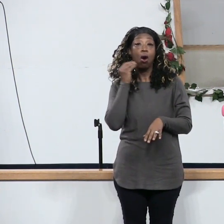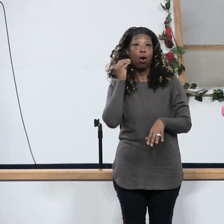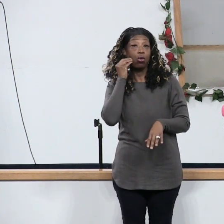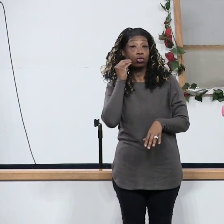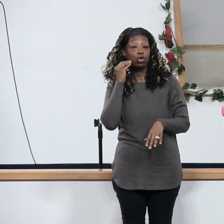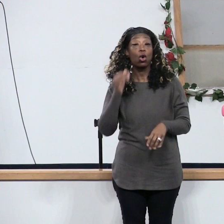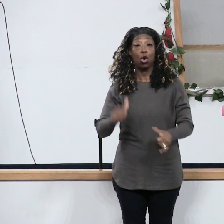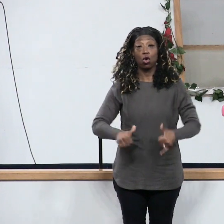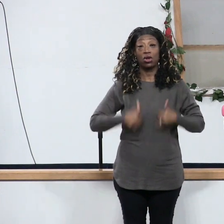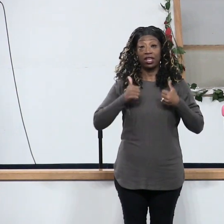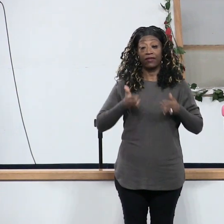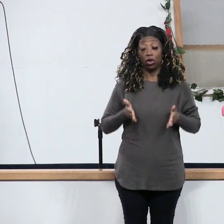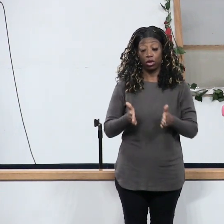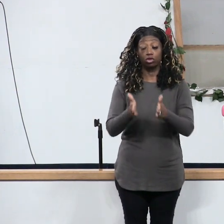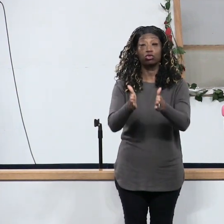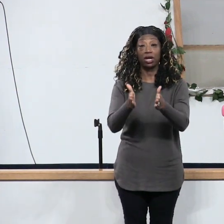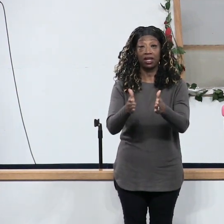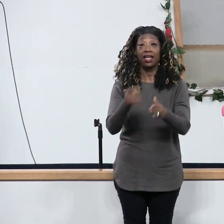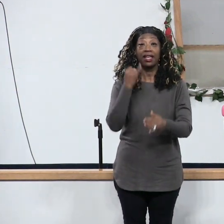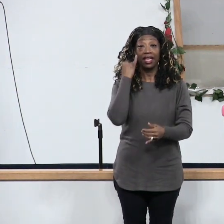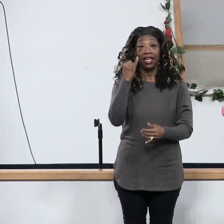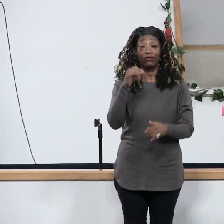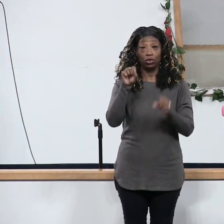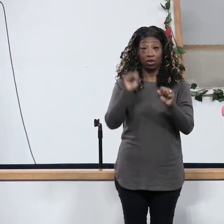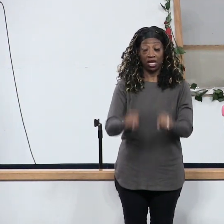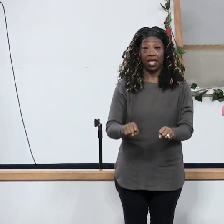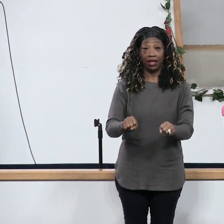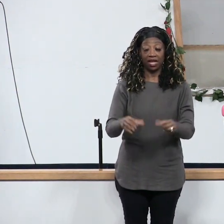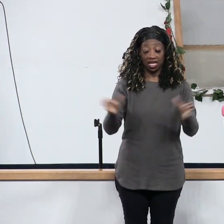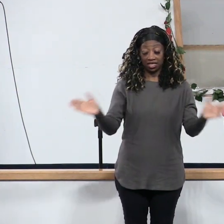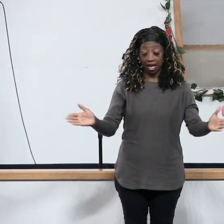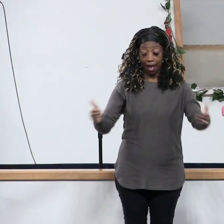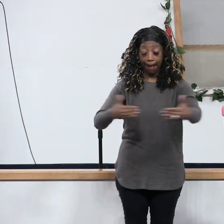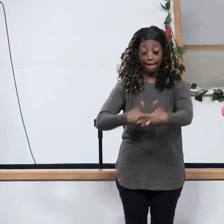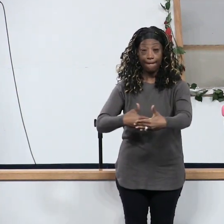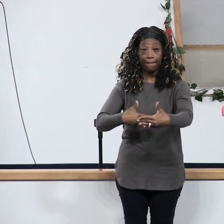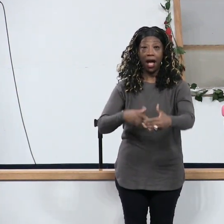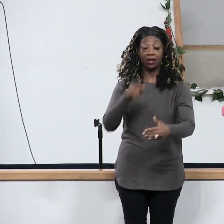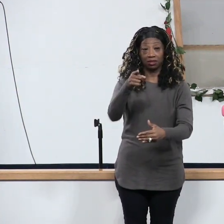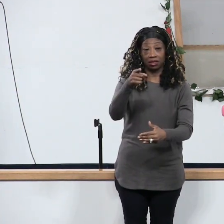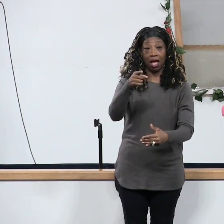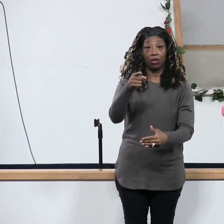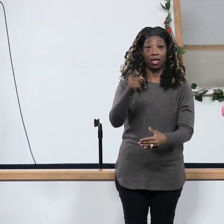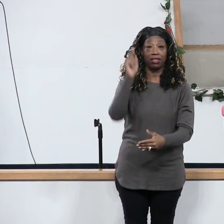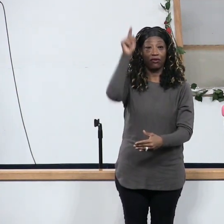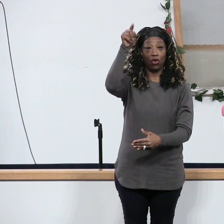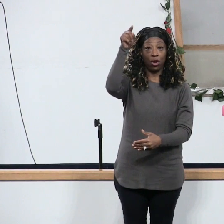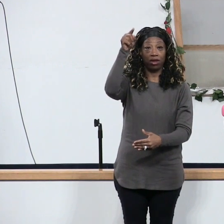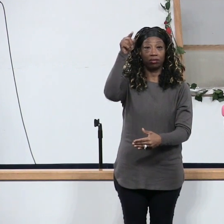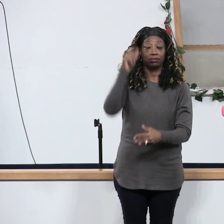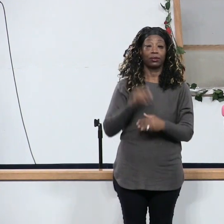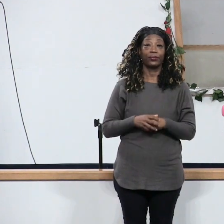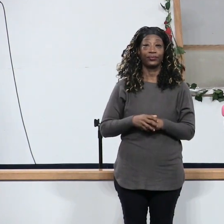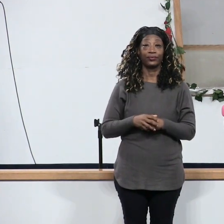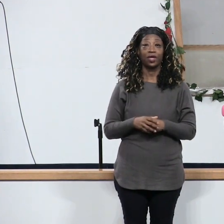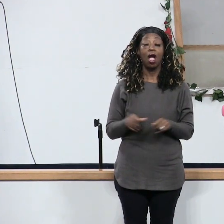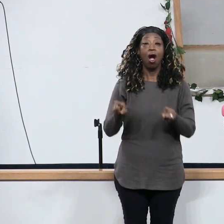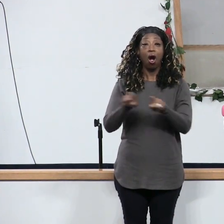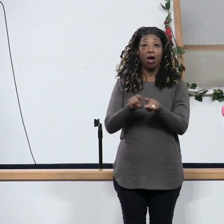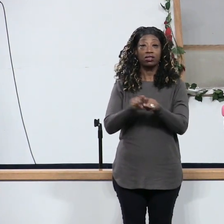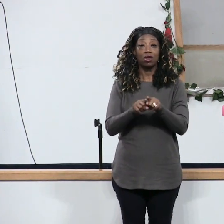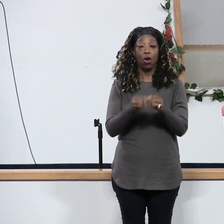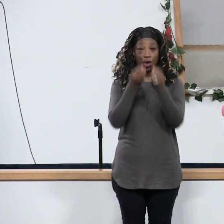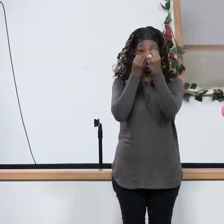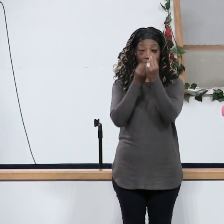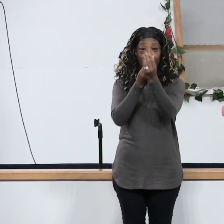right. So if you're able to do that, we also have a box in the hallway, so you can drop that in. All right. And also, I want to let you know